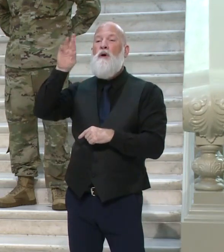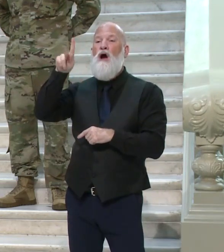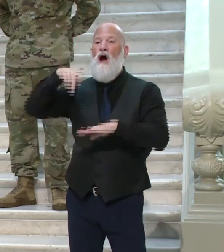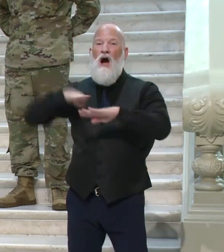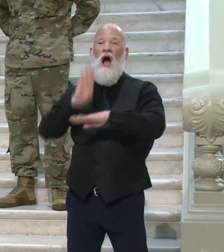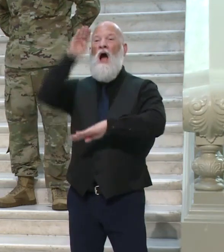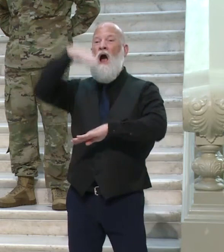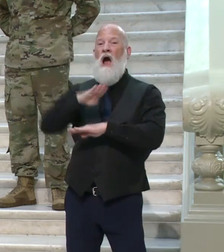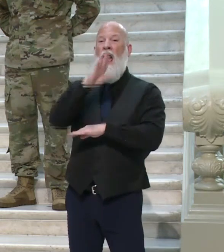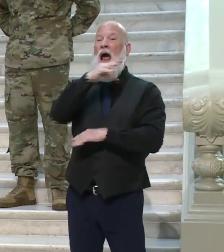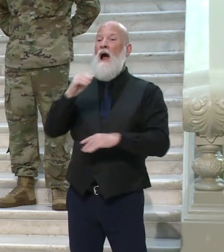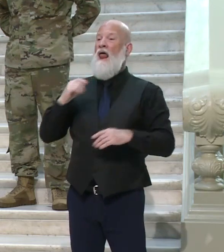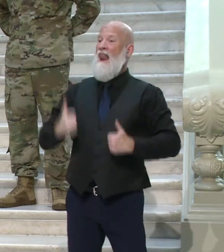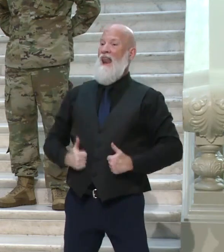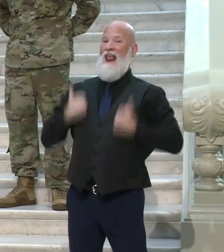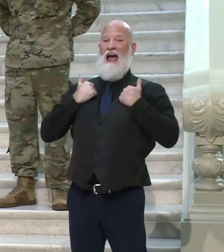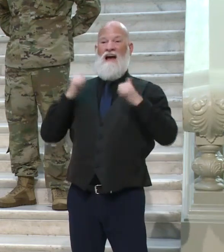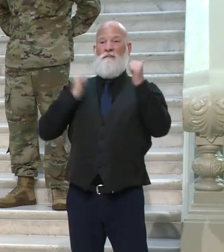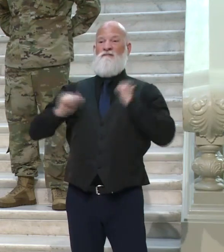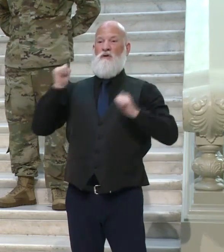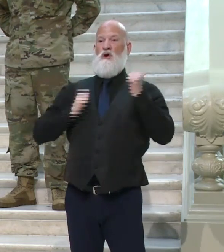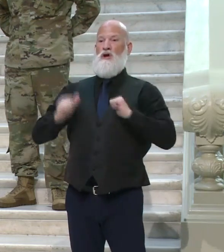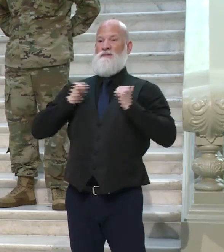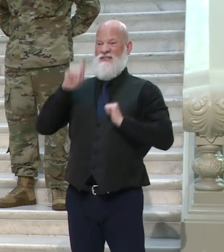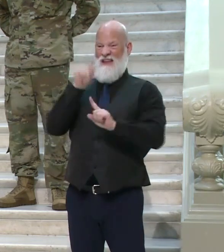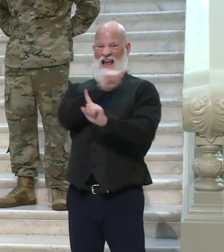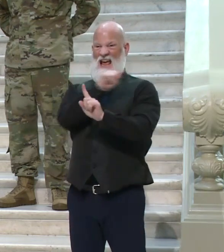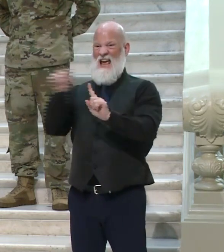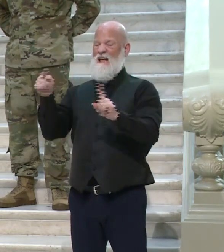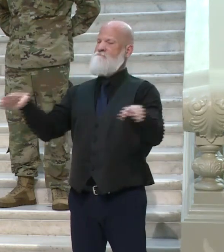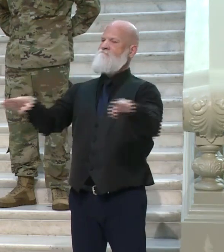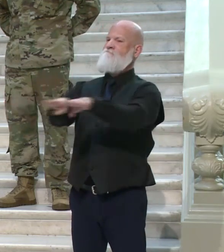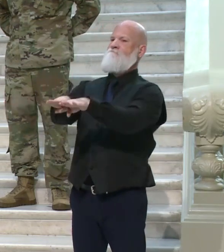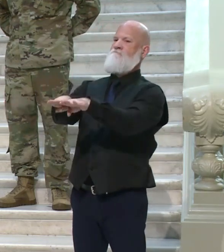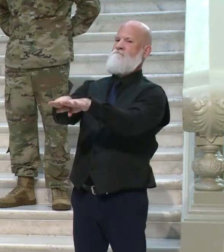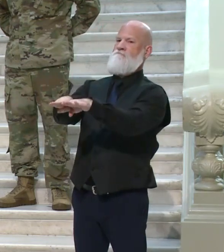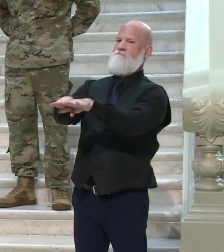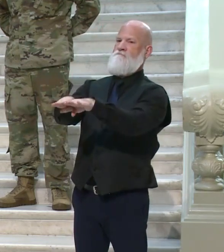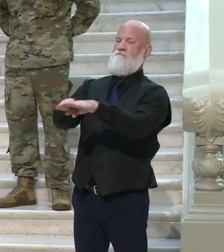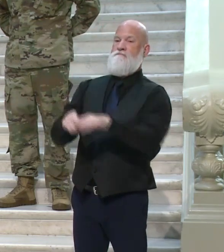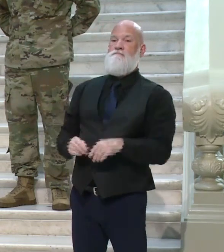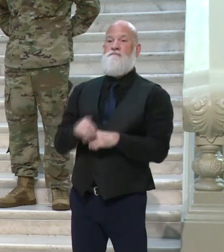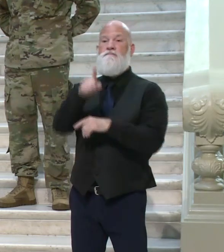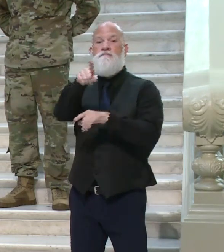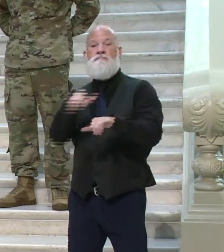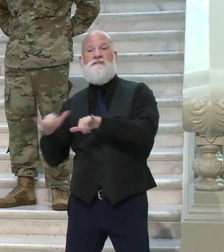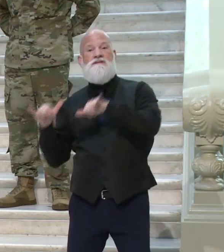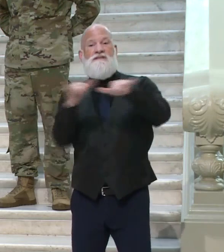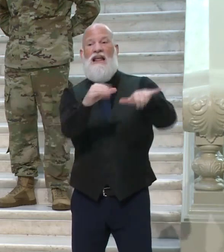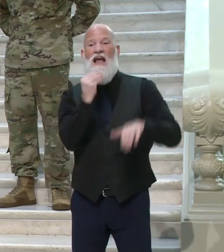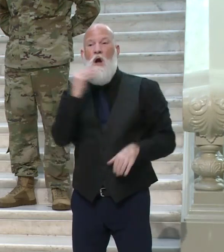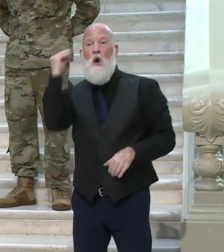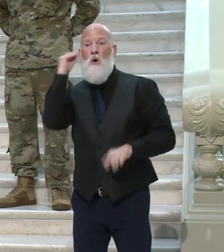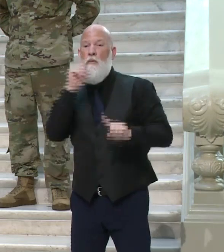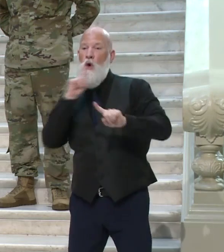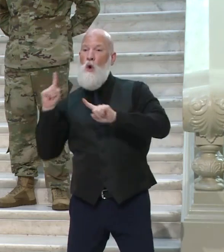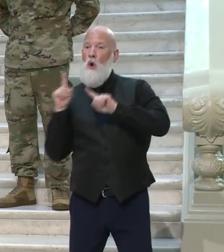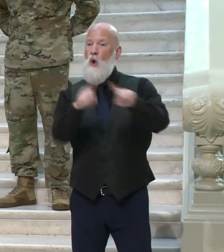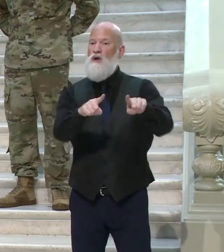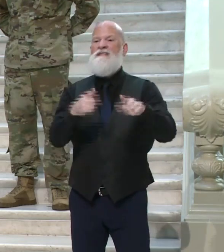the shelter-in-place order remains in effect through April the 30th, 2020.